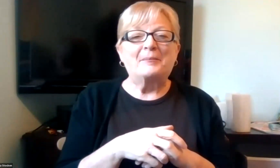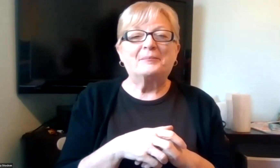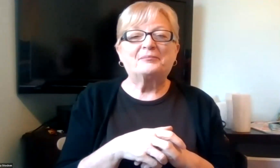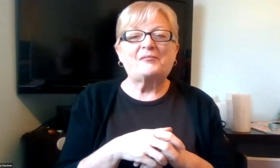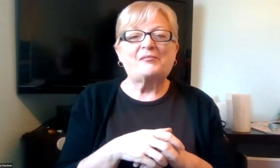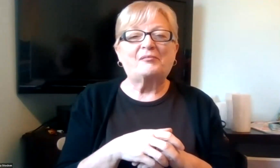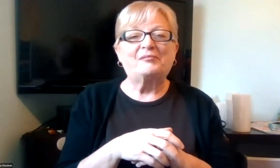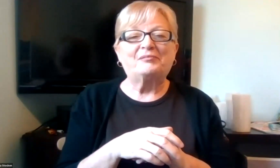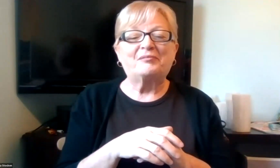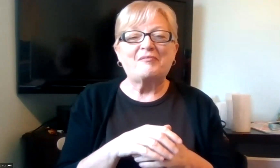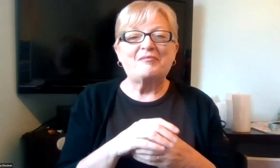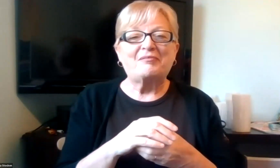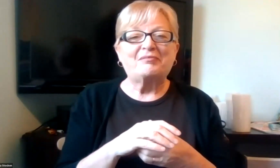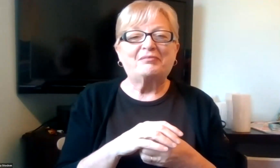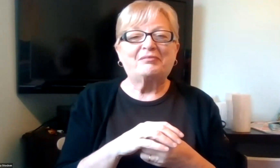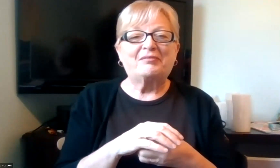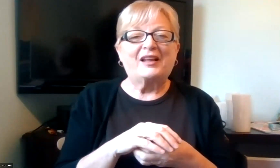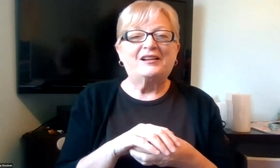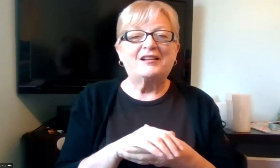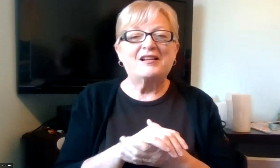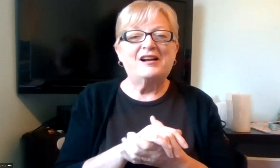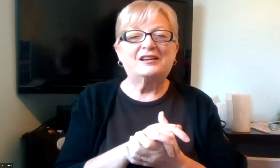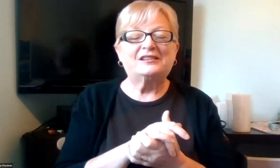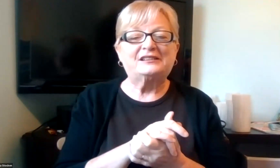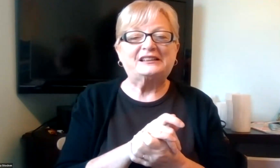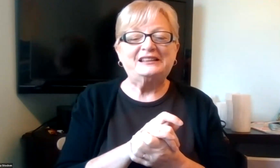So that was that. And then